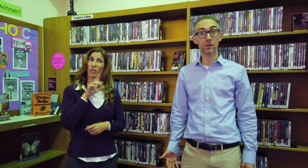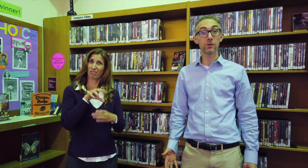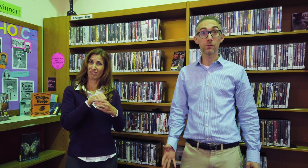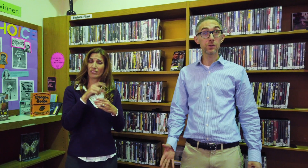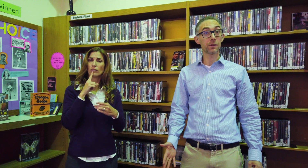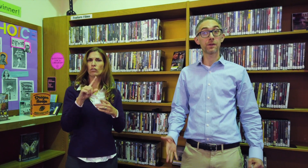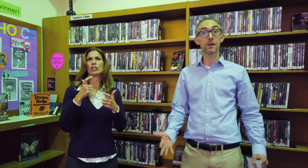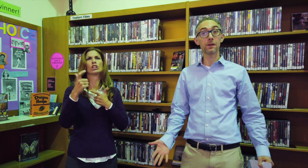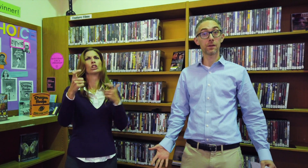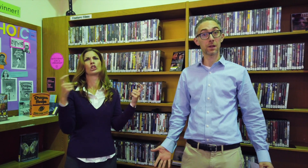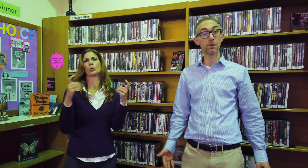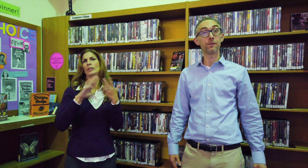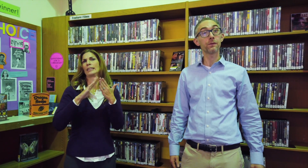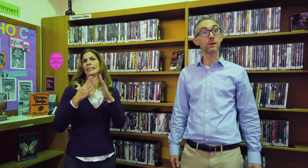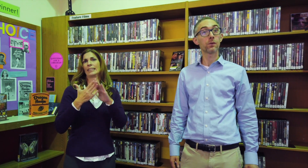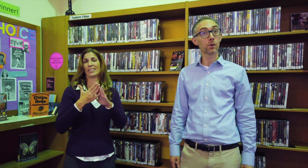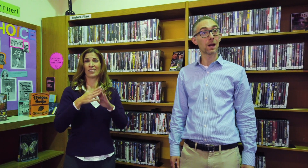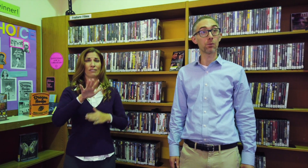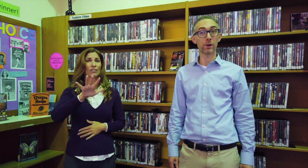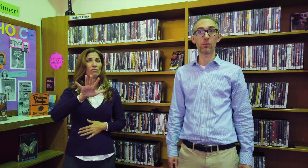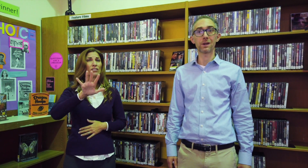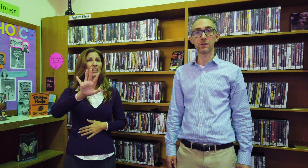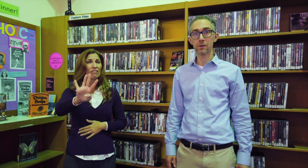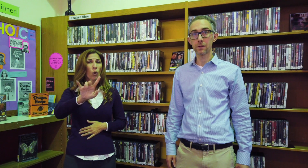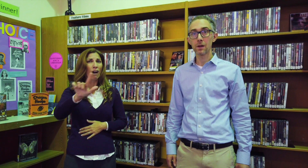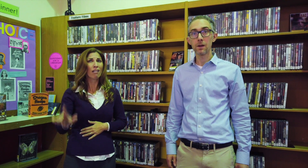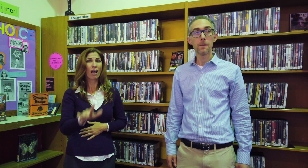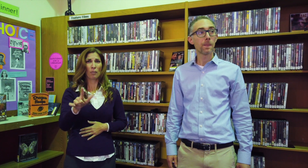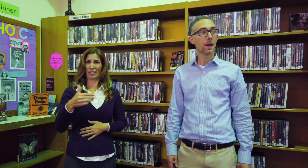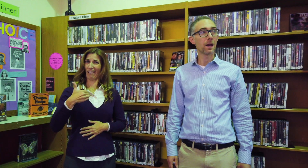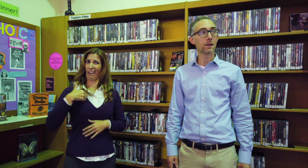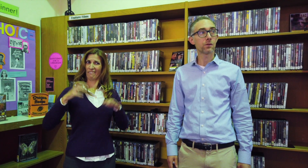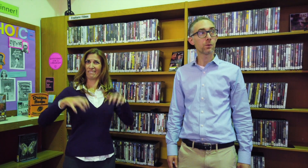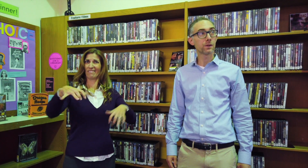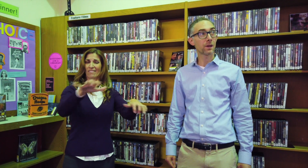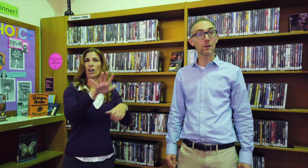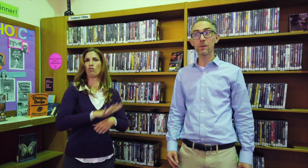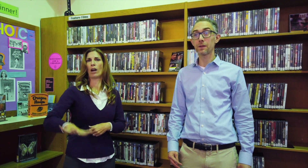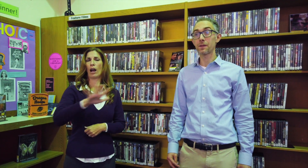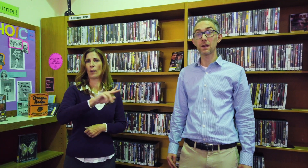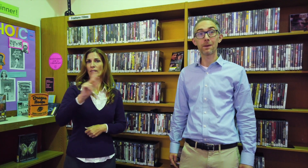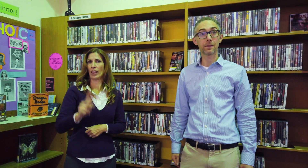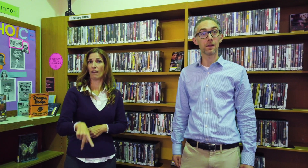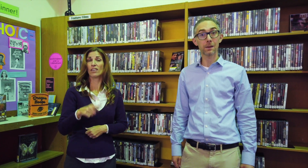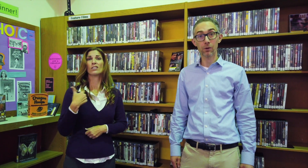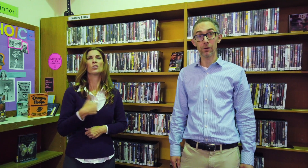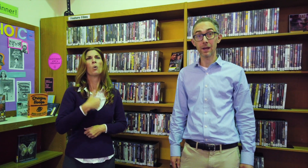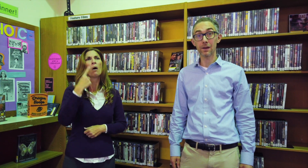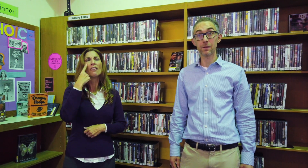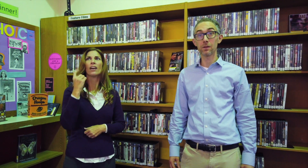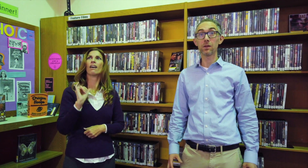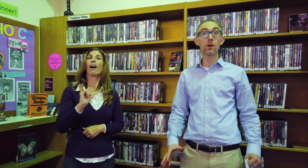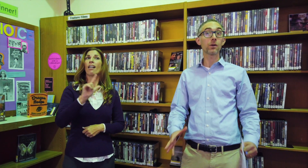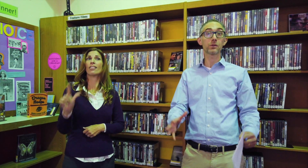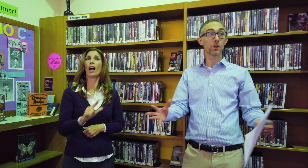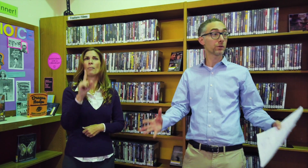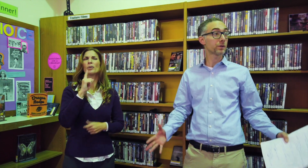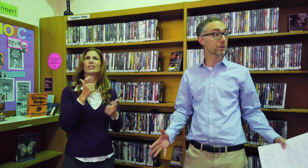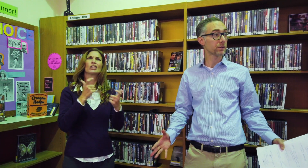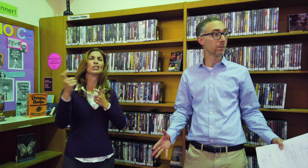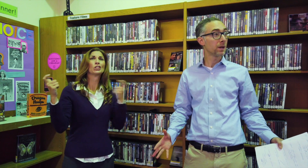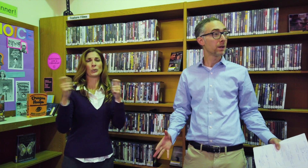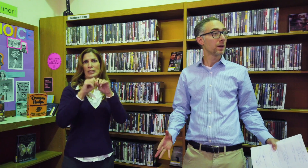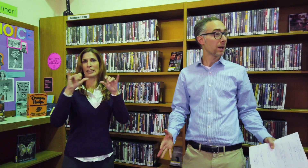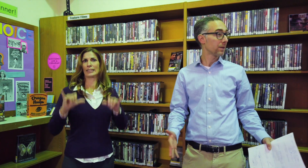of a huge city system of 54 library branches. And so it's helpful to think about the library as a large,